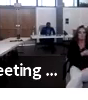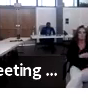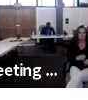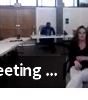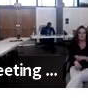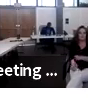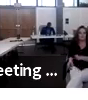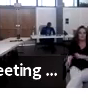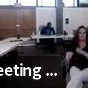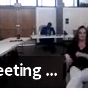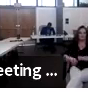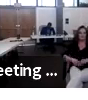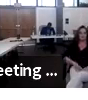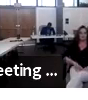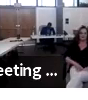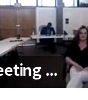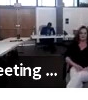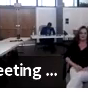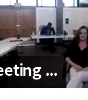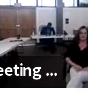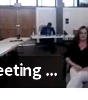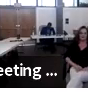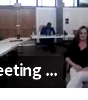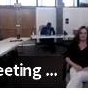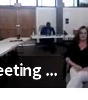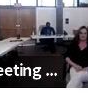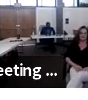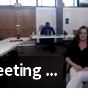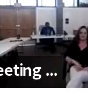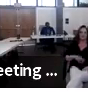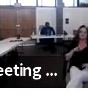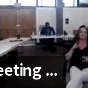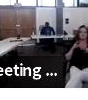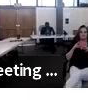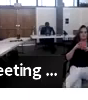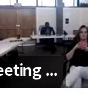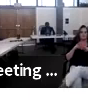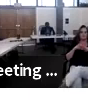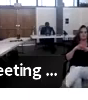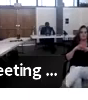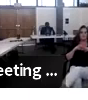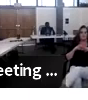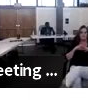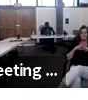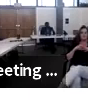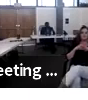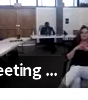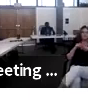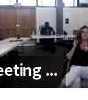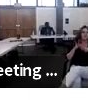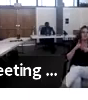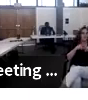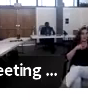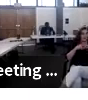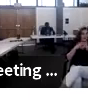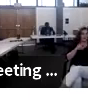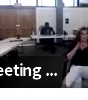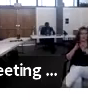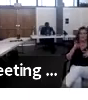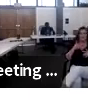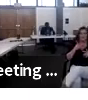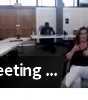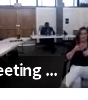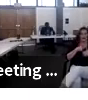That is the building with respect to the application in a nutshell. Like I said, I have the floor plans as part of this package. If there's any questions